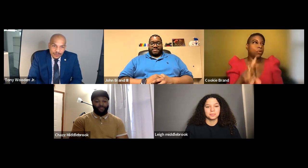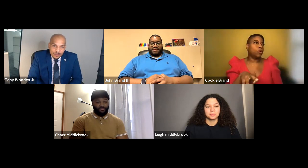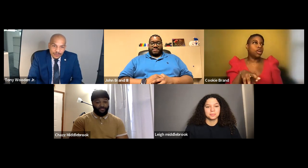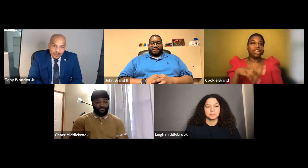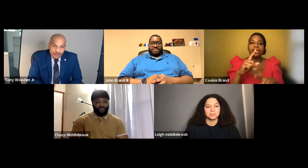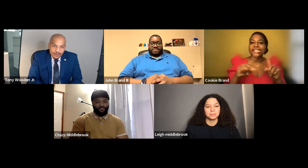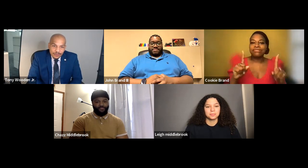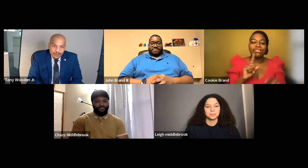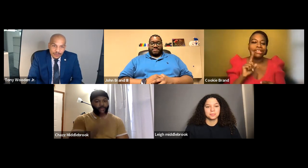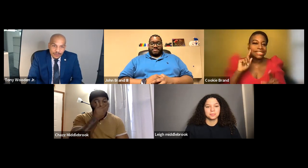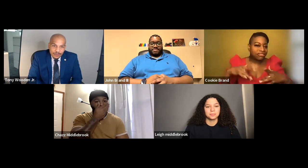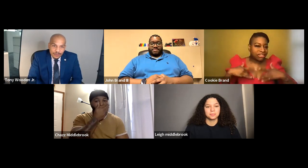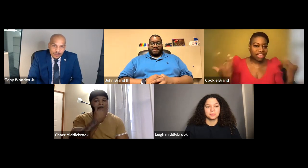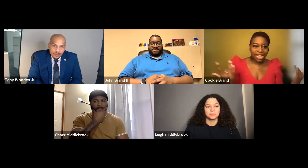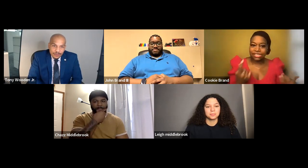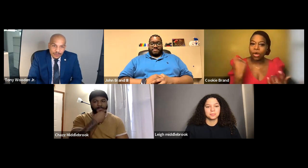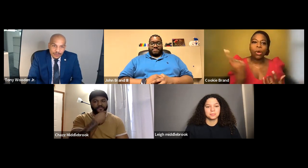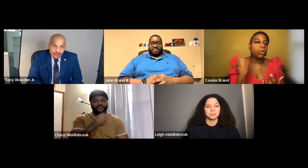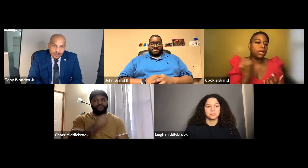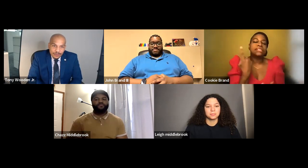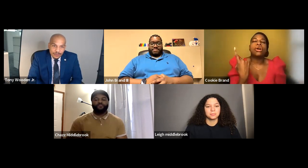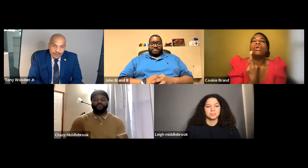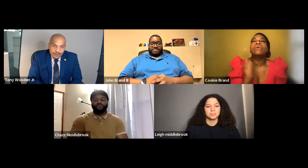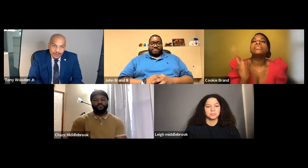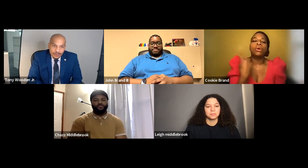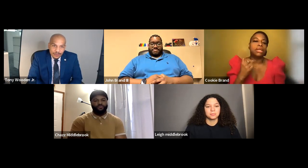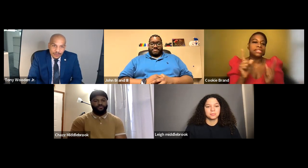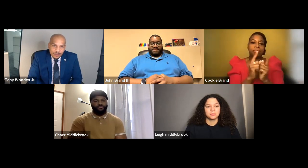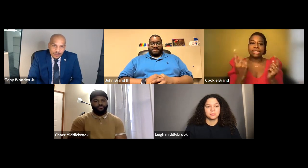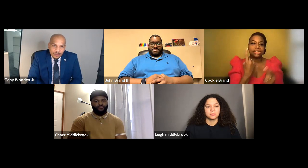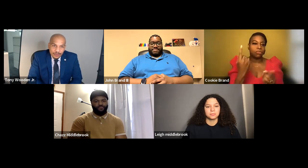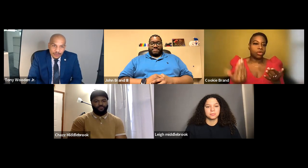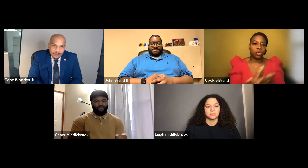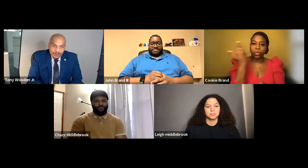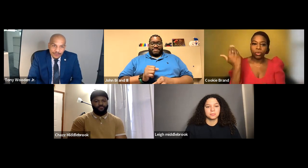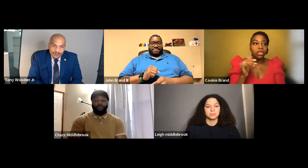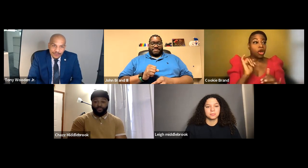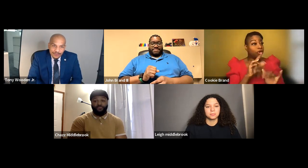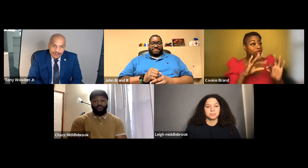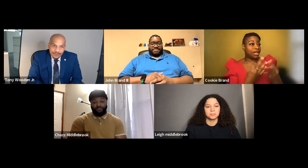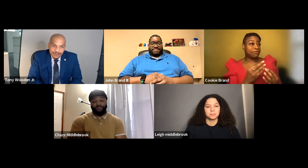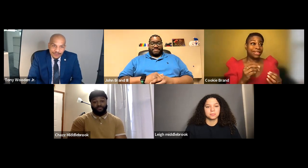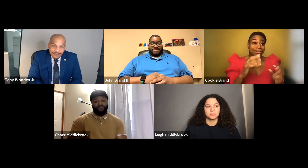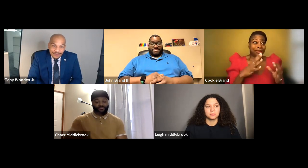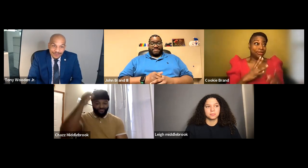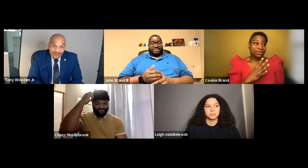of conference or different death events, I'm always meeting someone new.